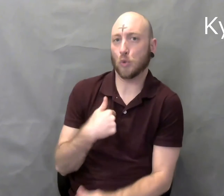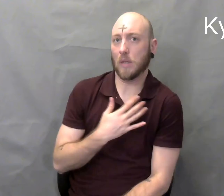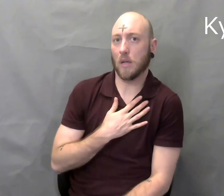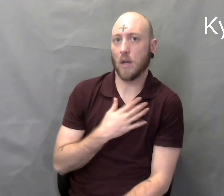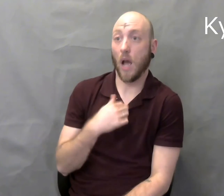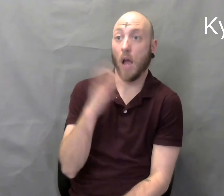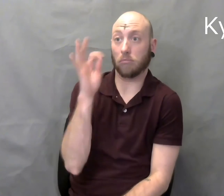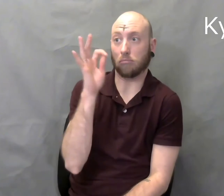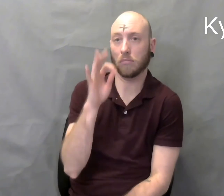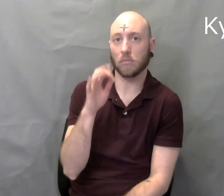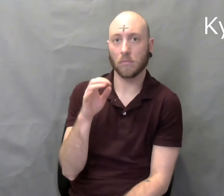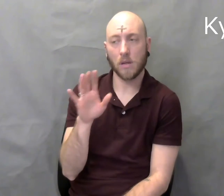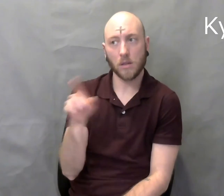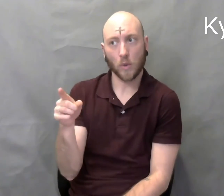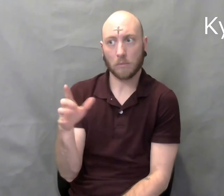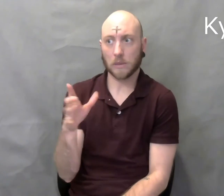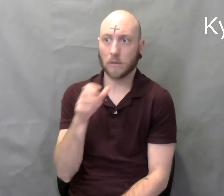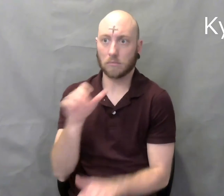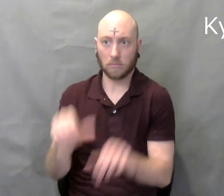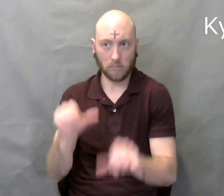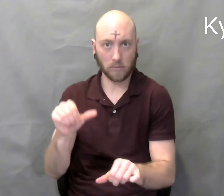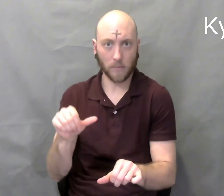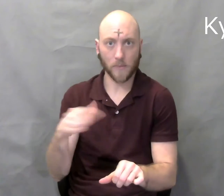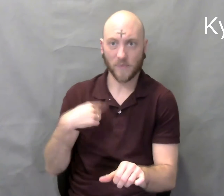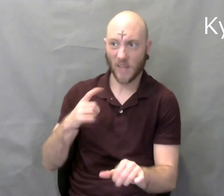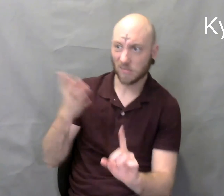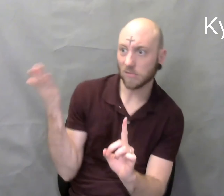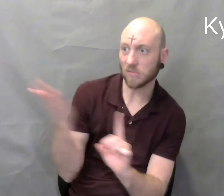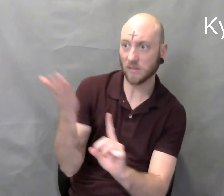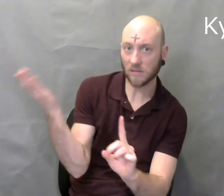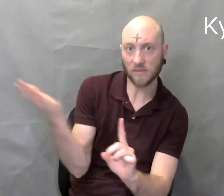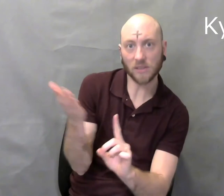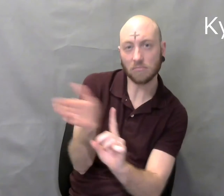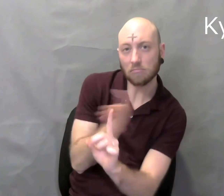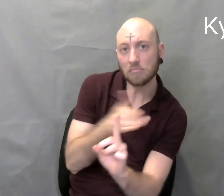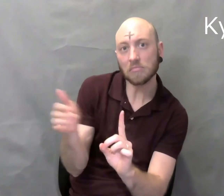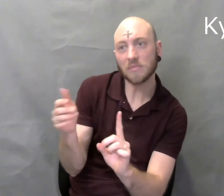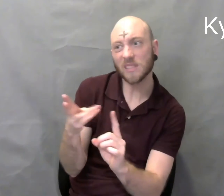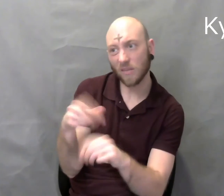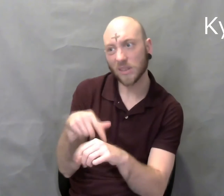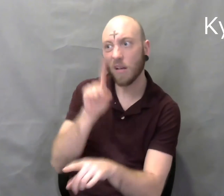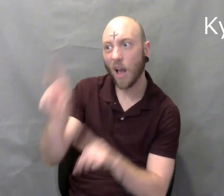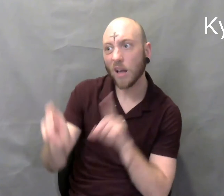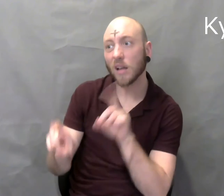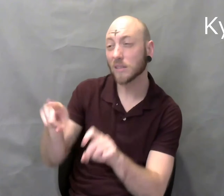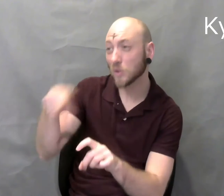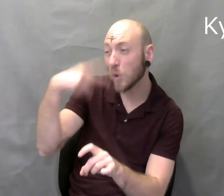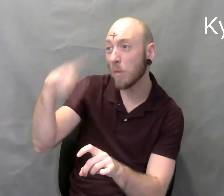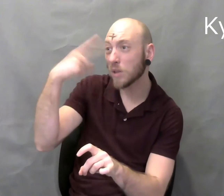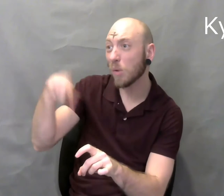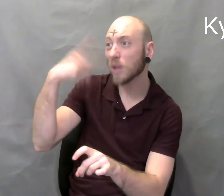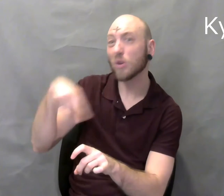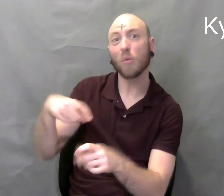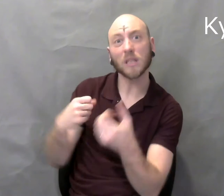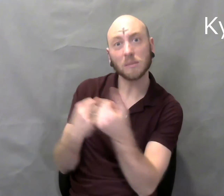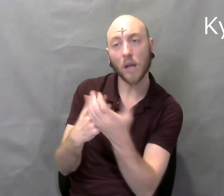And so I had to seriously, like, I had to ask him multiple times, will you be my sponsor?